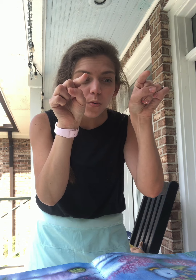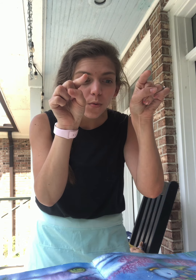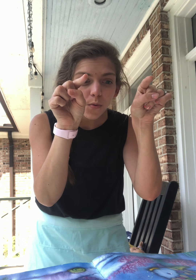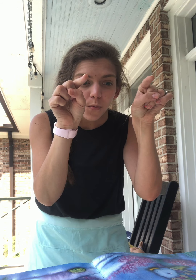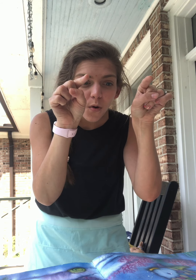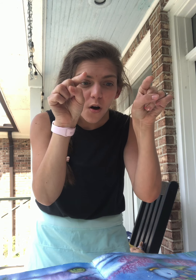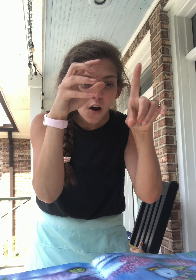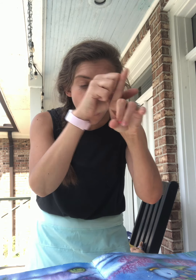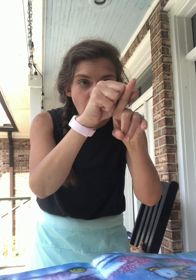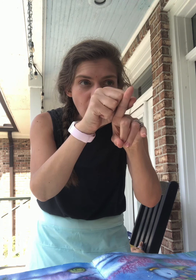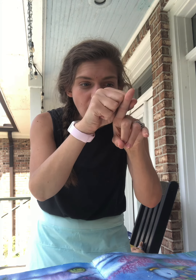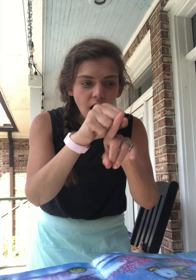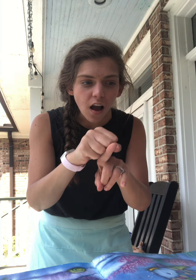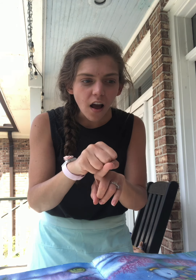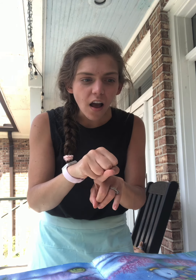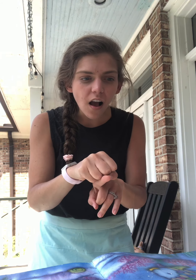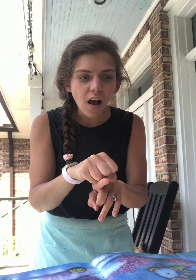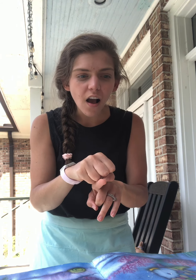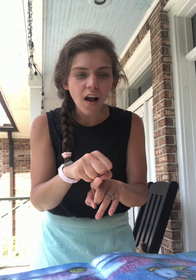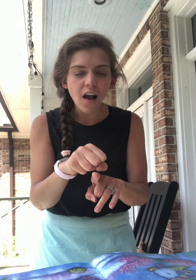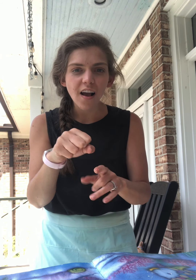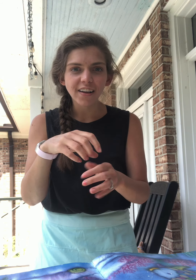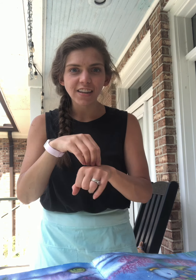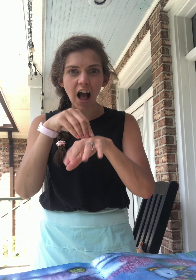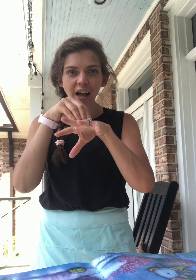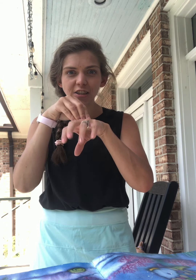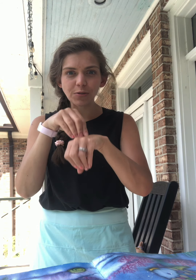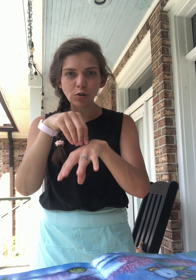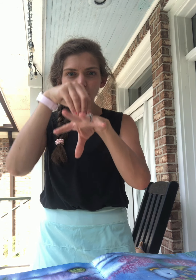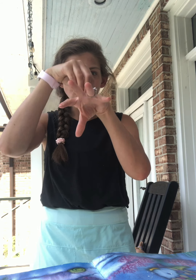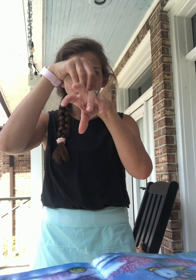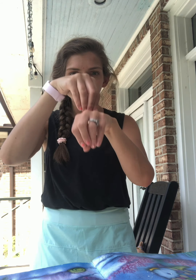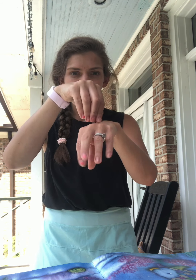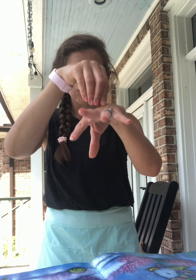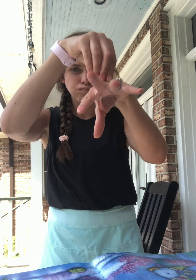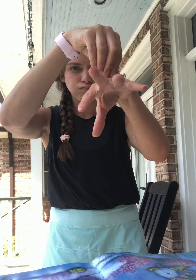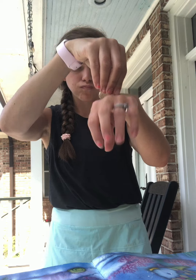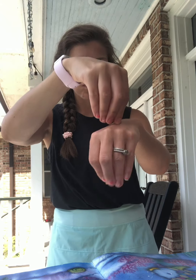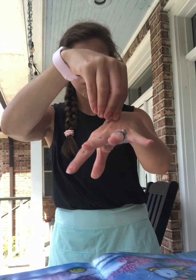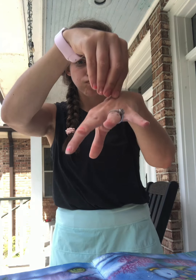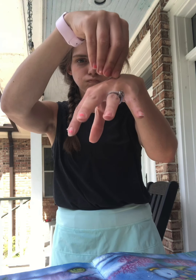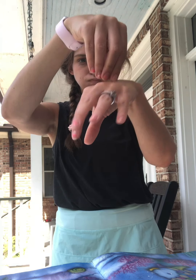in their glare, and the octopus emerged from the darkness.